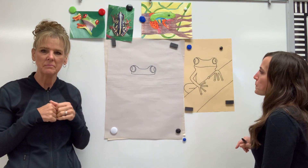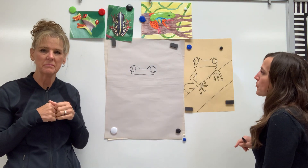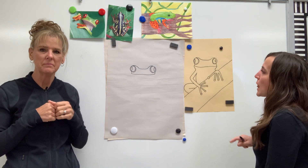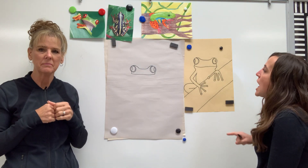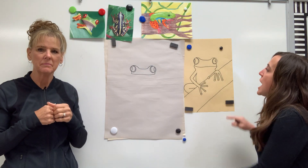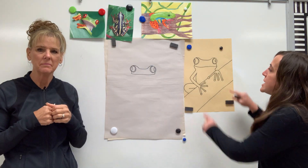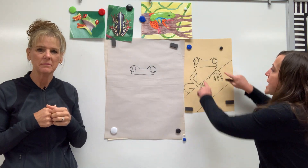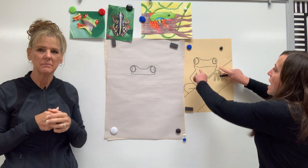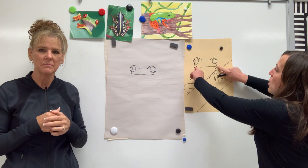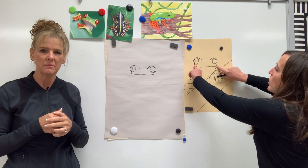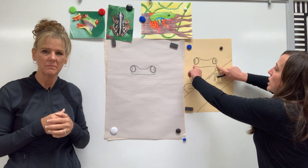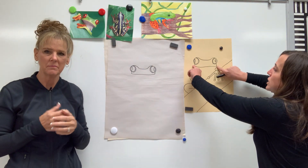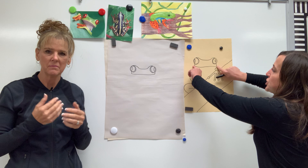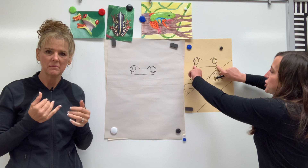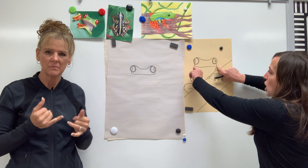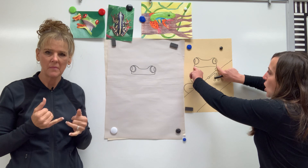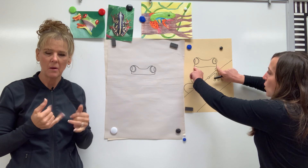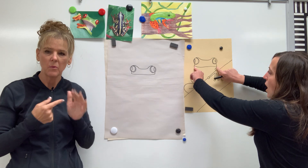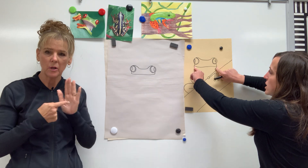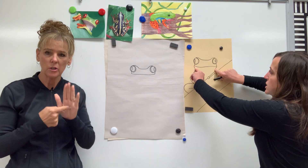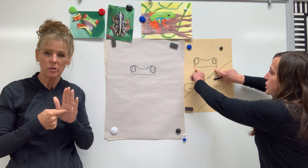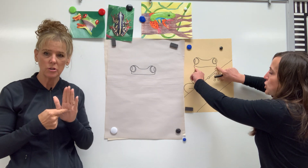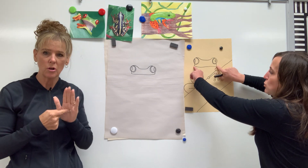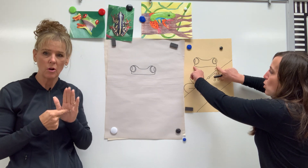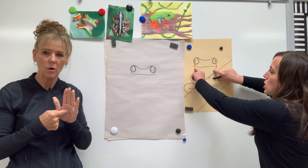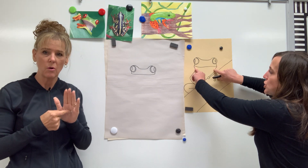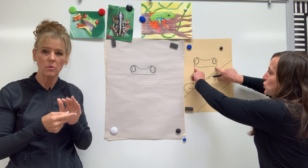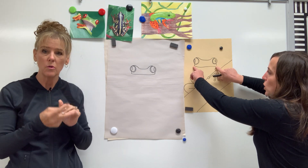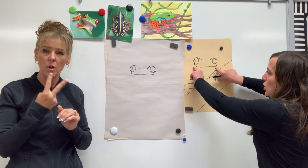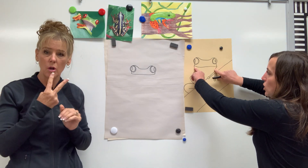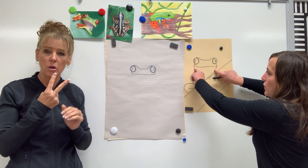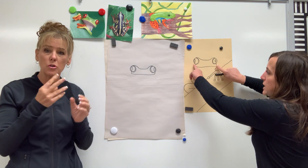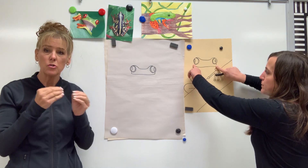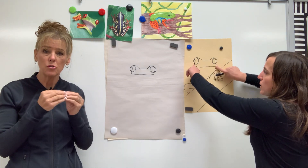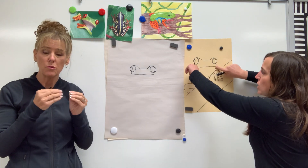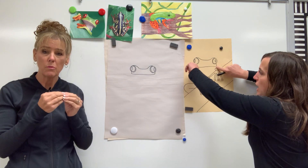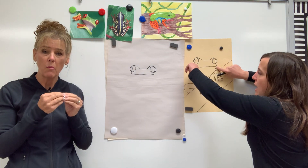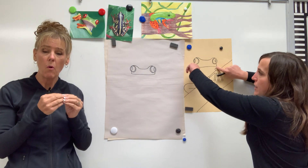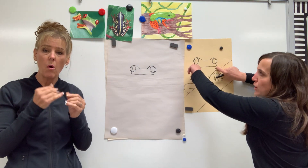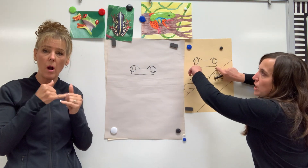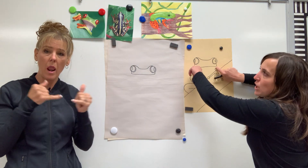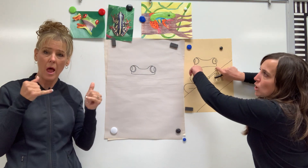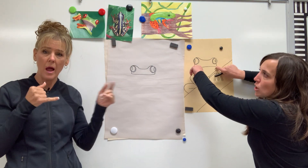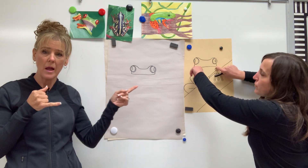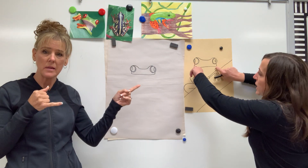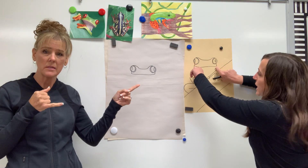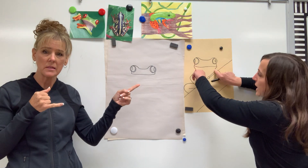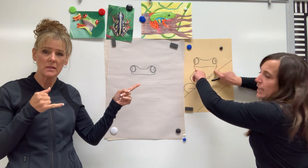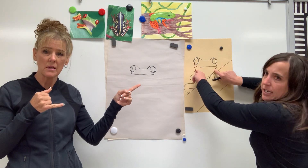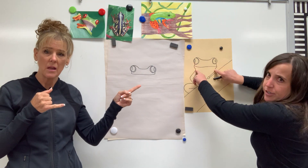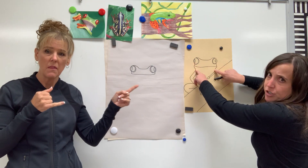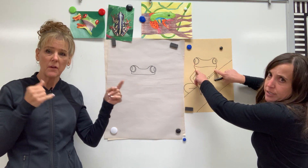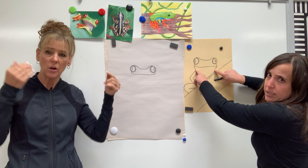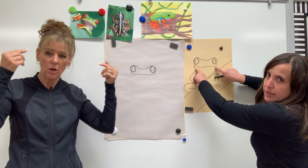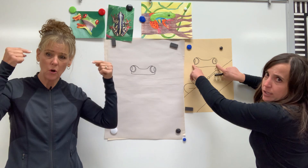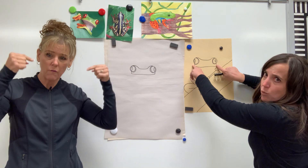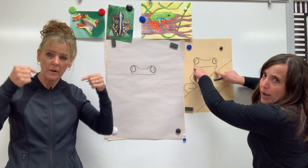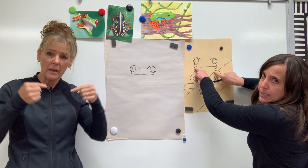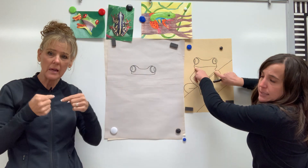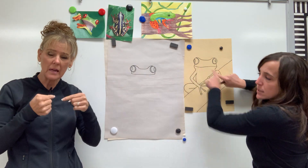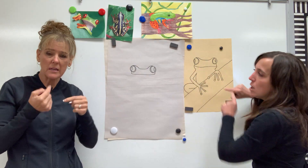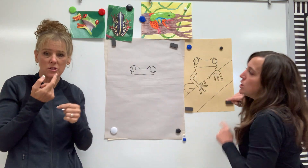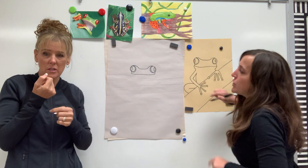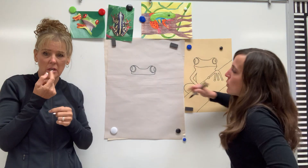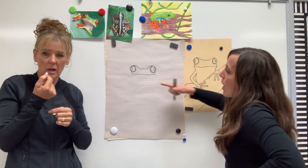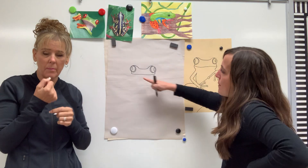problem. Now we're gonna show 2 more short curve lines, but look, they're gonna curve in just a little